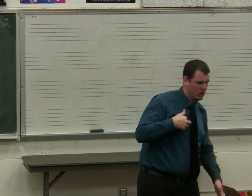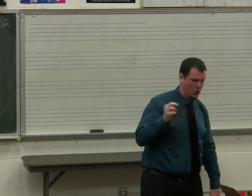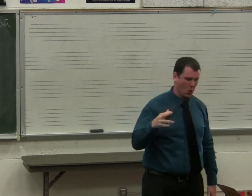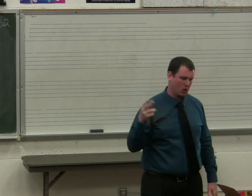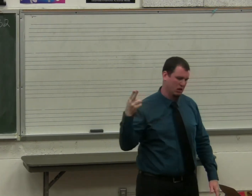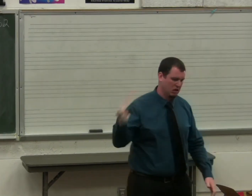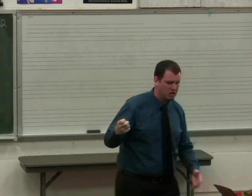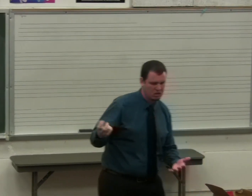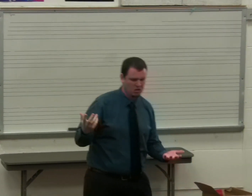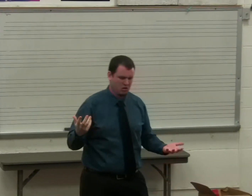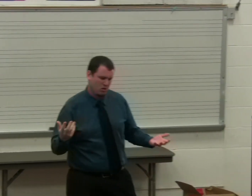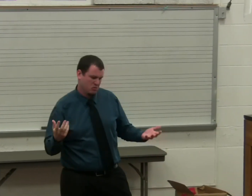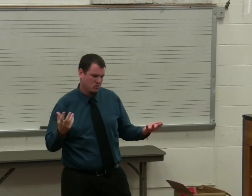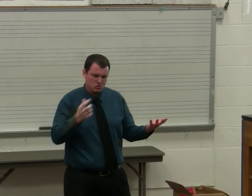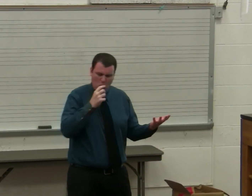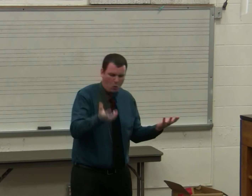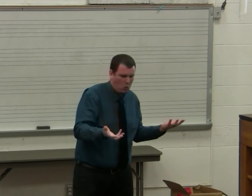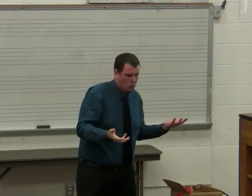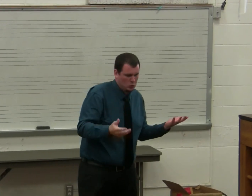person isn't talking to me, or